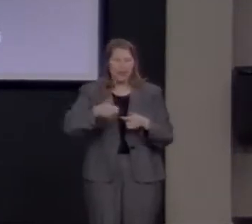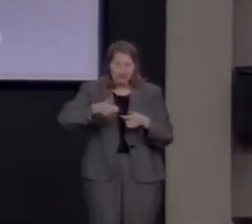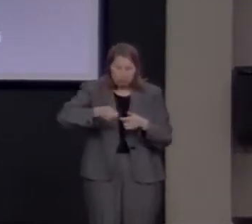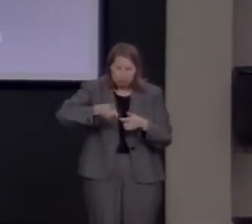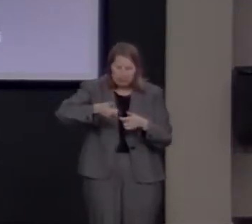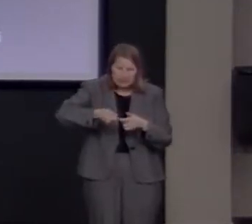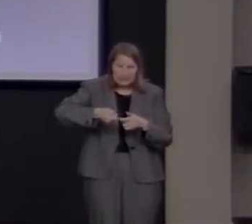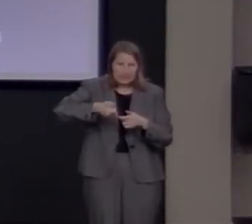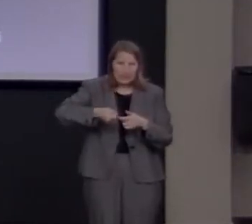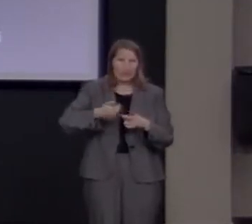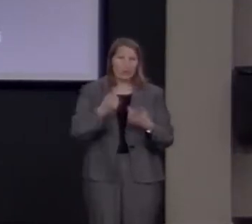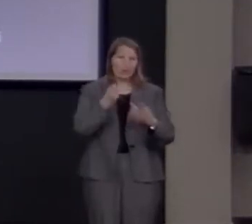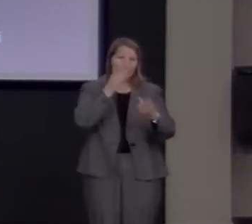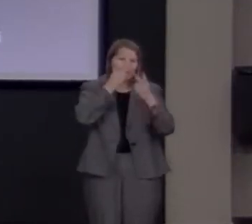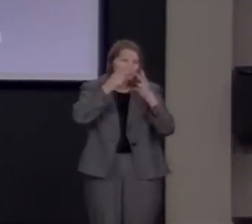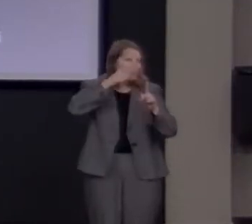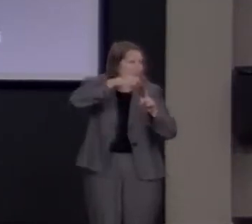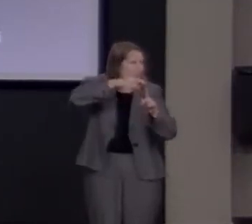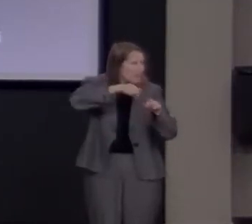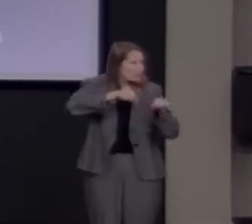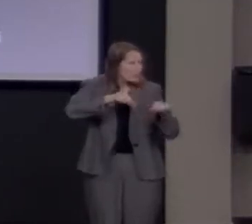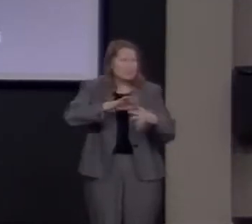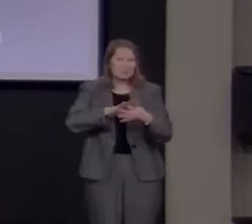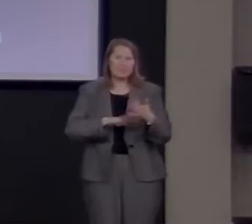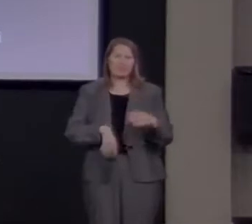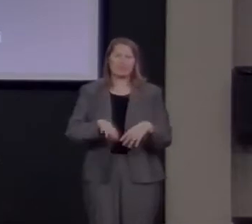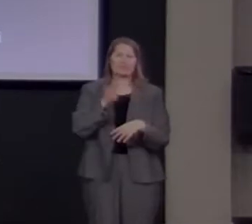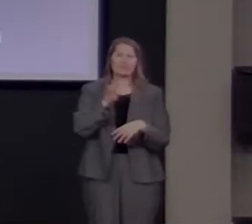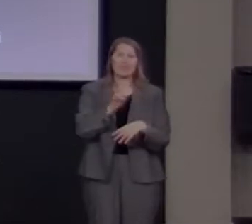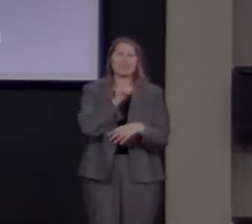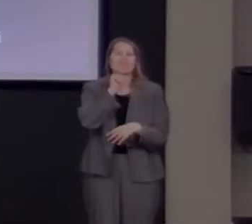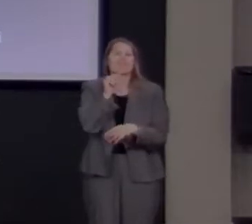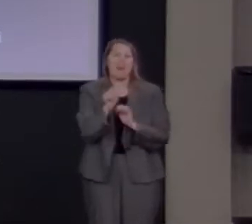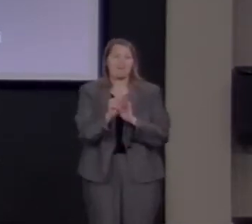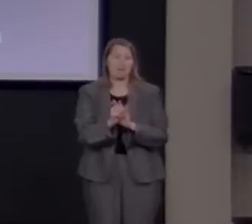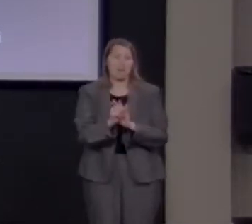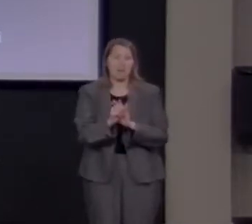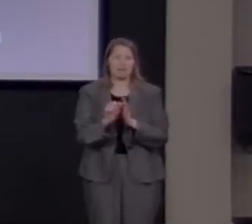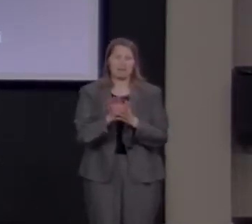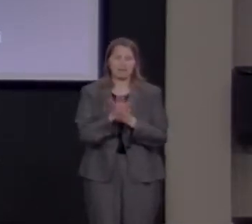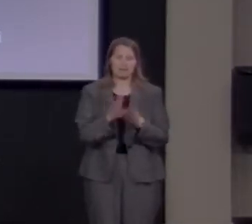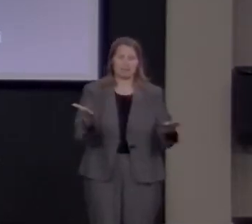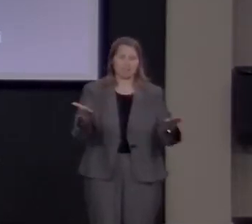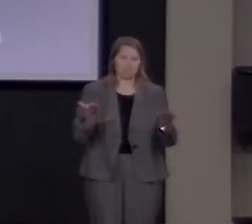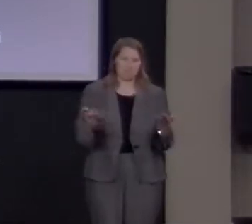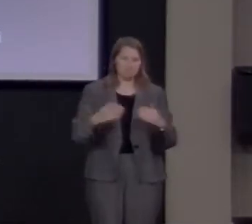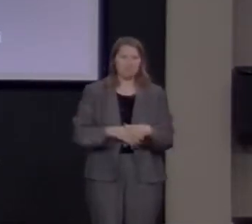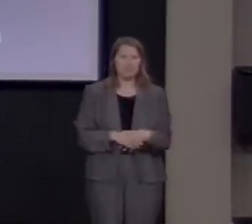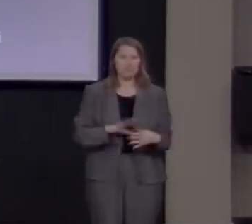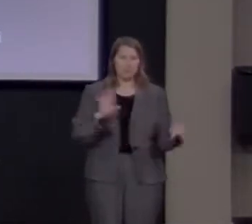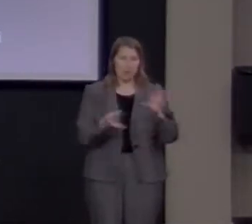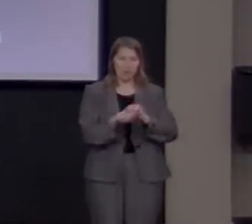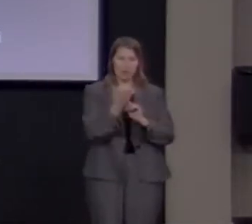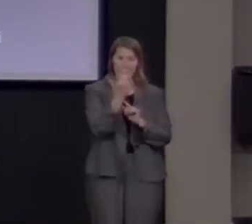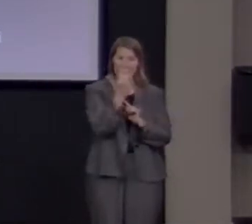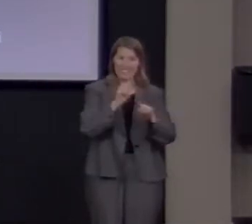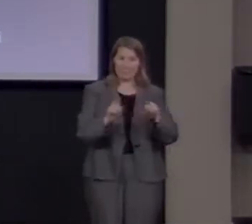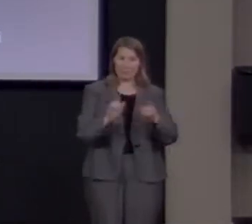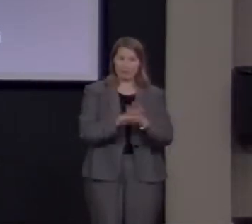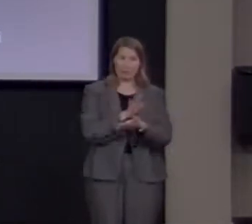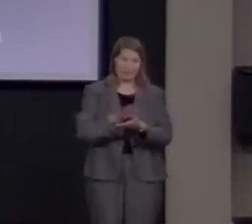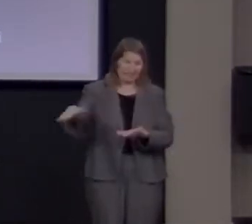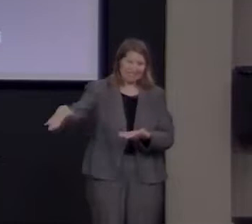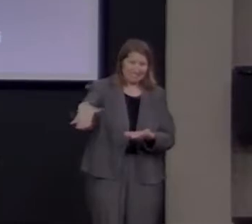the overall visual stimulation, and 7 non-symbolic minus control papers. In total, she then had 15 different papers